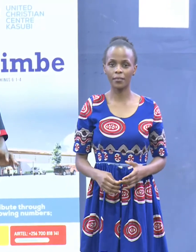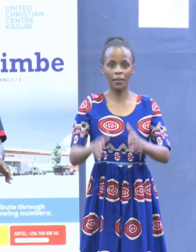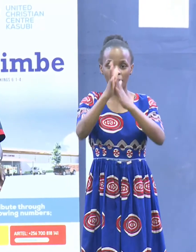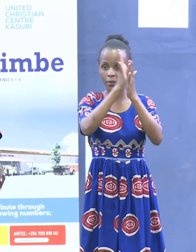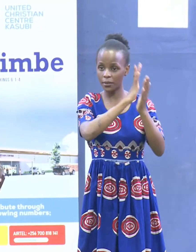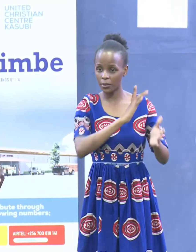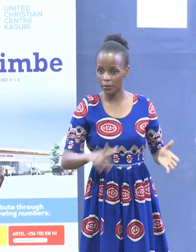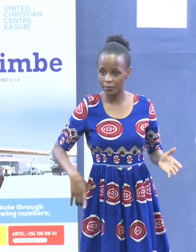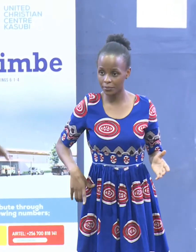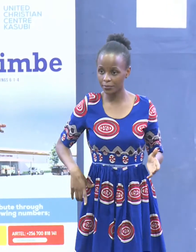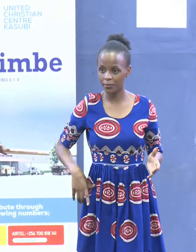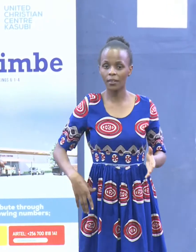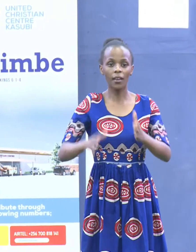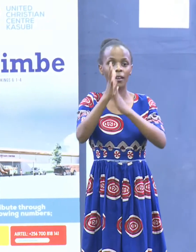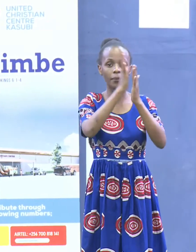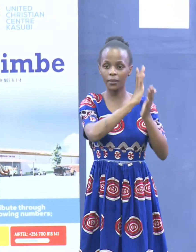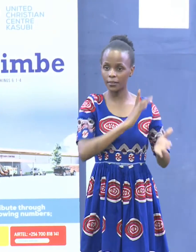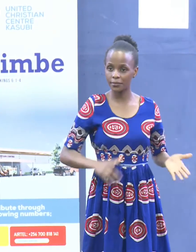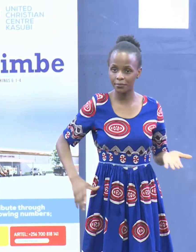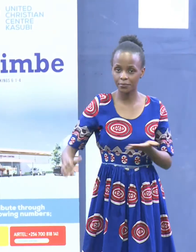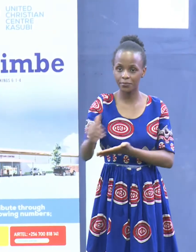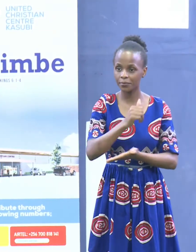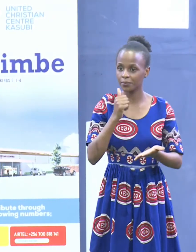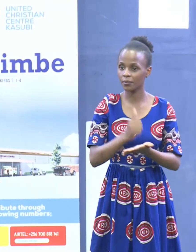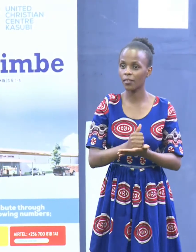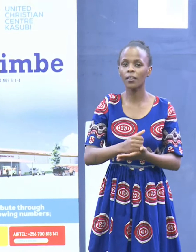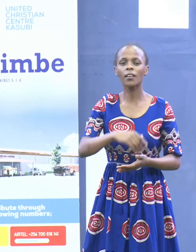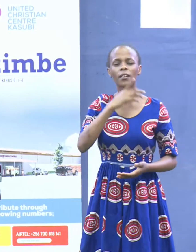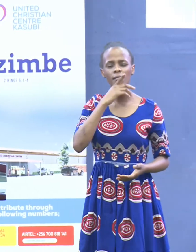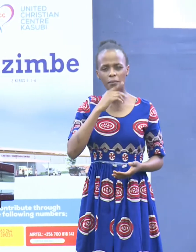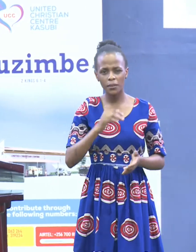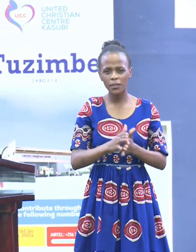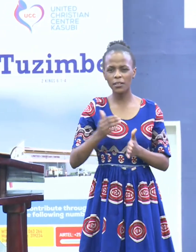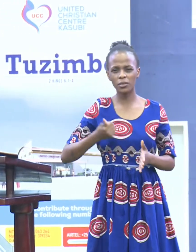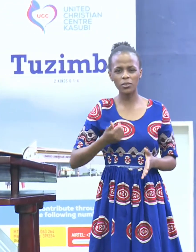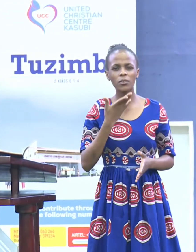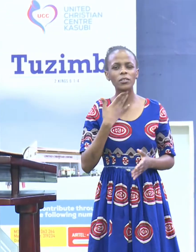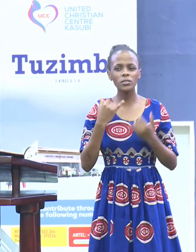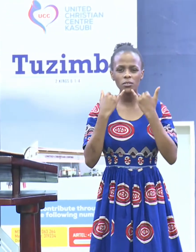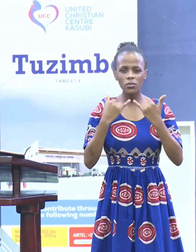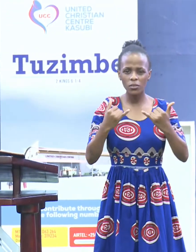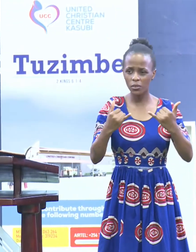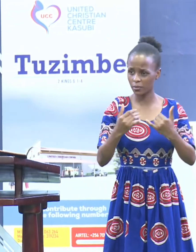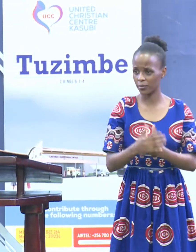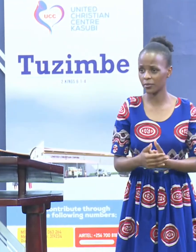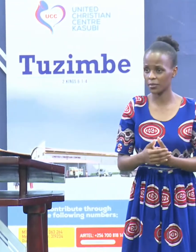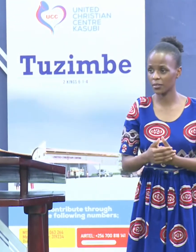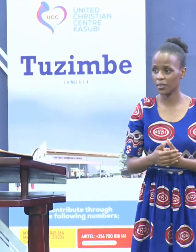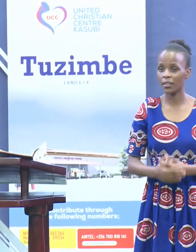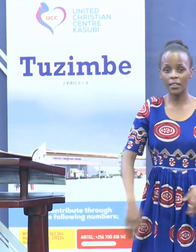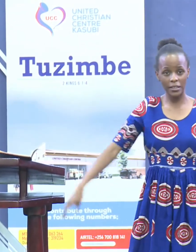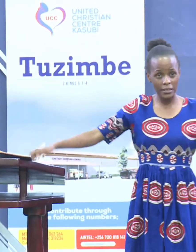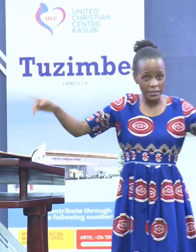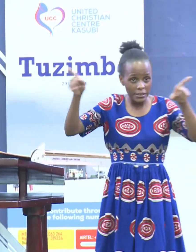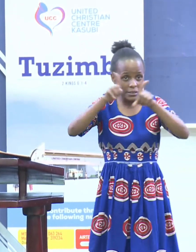Mukama yebazibwe. Praise the Lord. Mukama yebazibwe. Praise the Lord. Basemu nibanyamo njagala kubategeza. Ladies and gentlemen, I would like to let you know. Tinafe